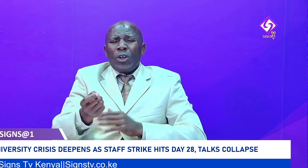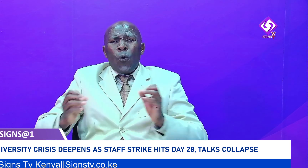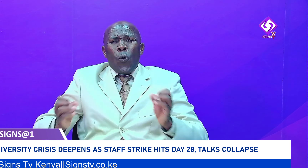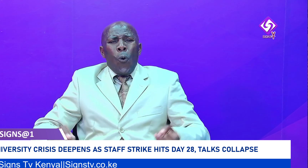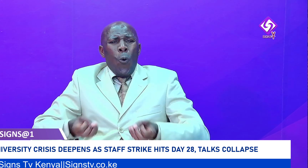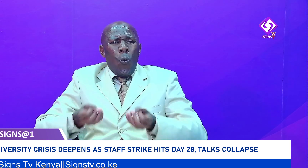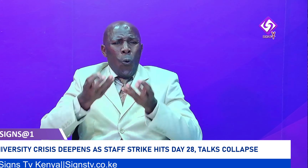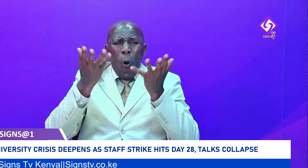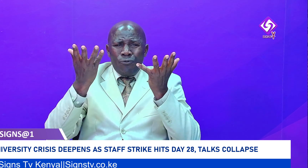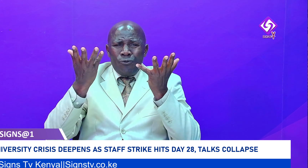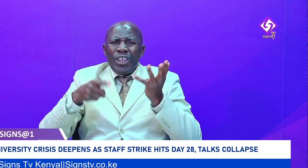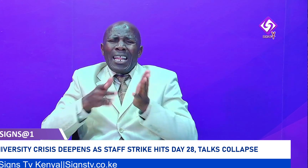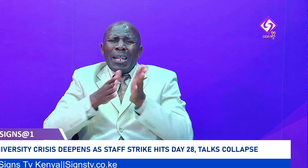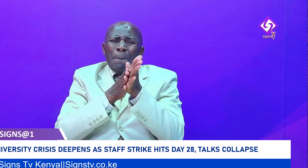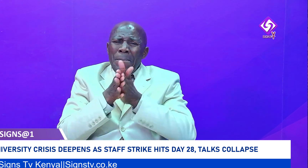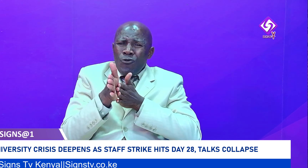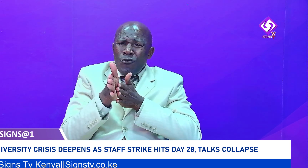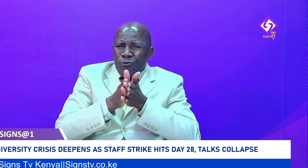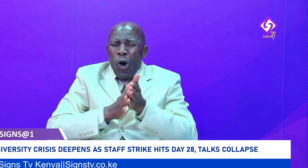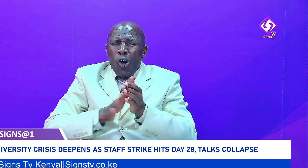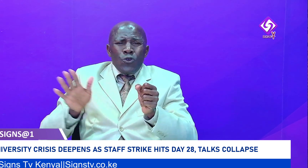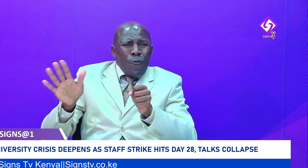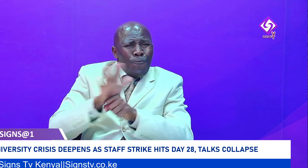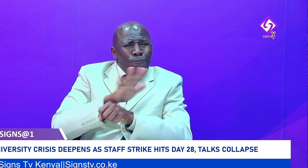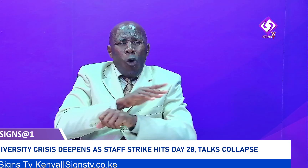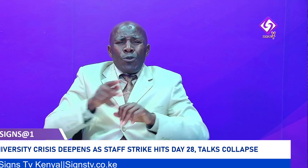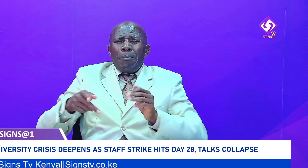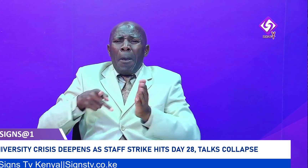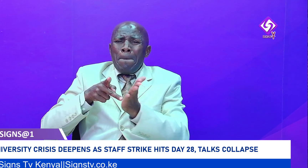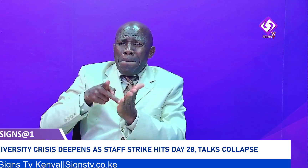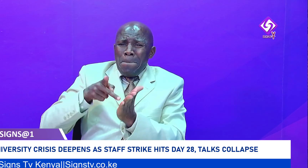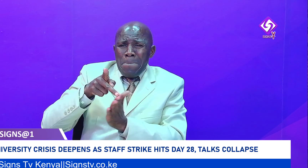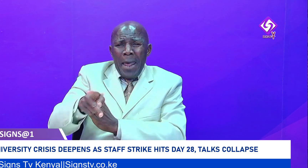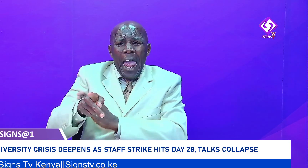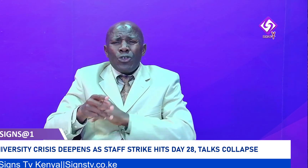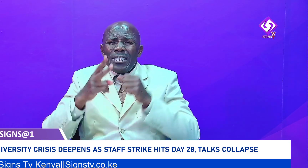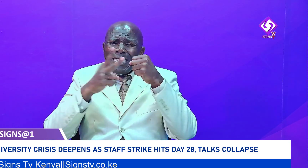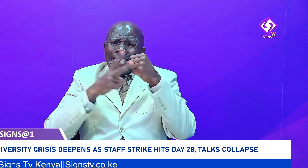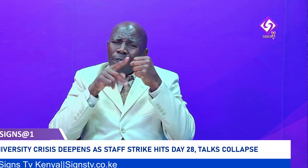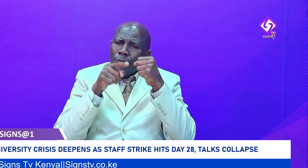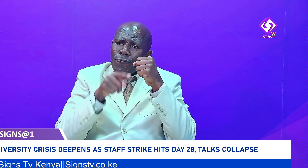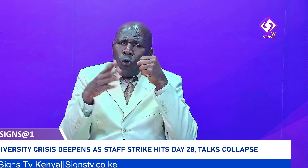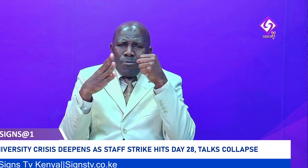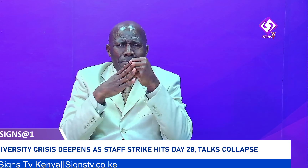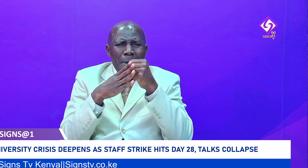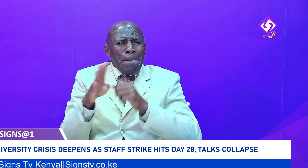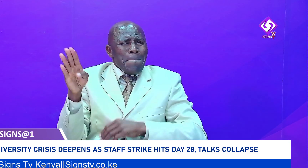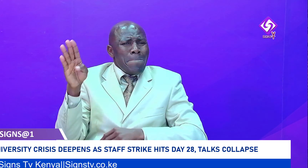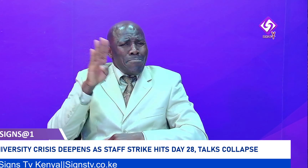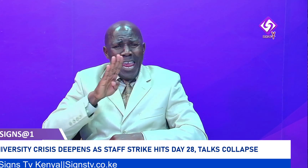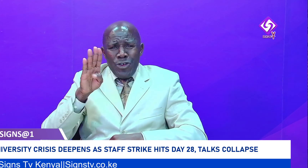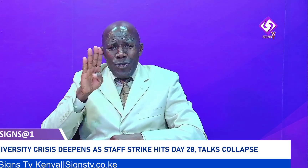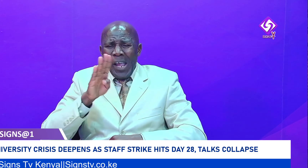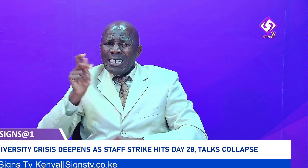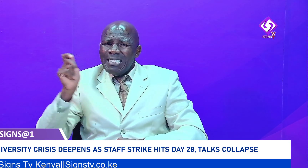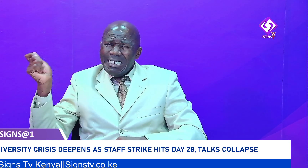of the 7.9 billion Kenya shillings in salary arrears owed to them under the